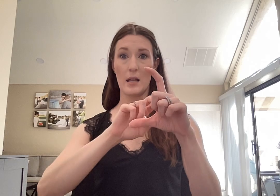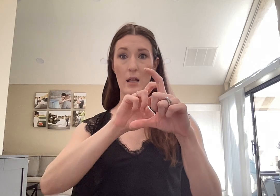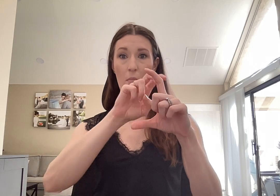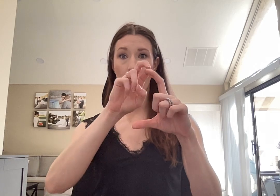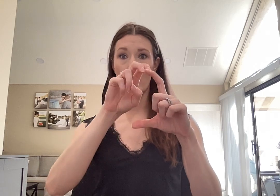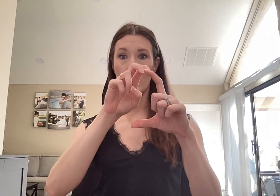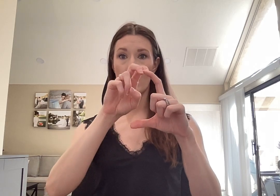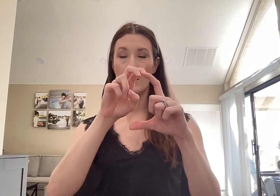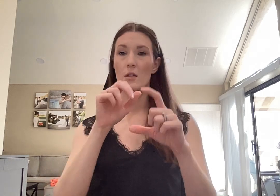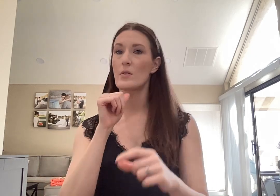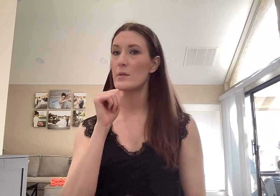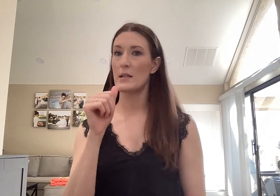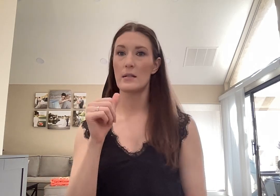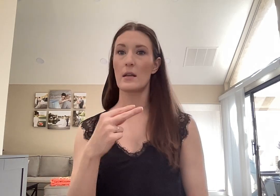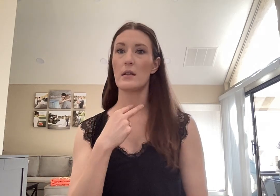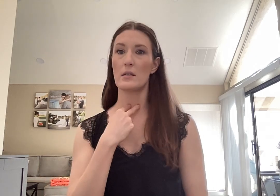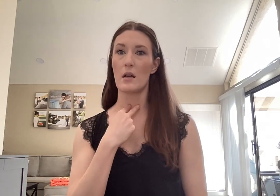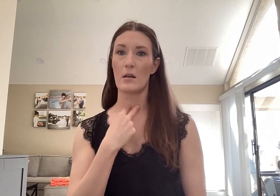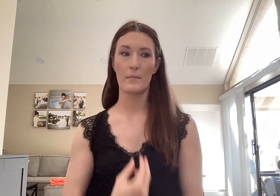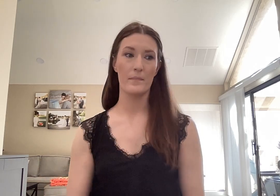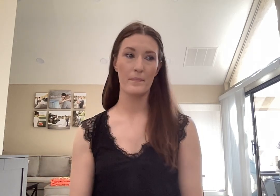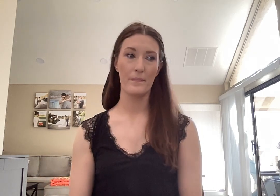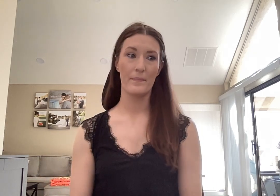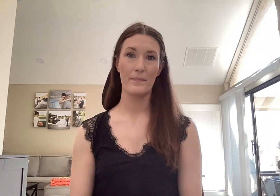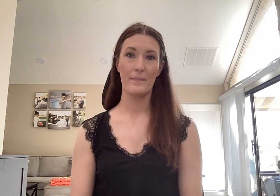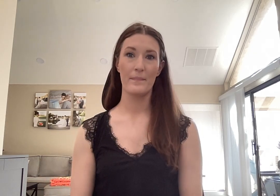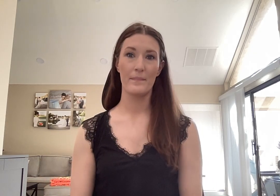sticky part, so it doesn't get stuck.